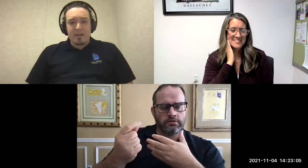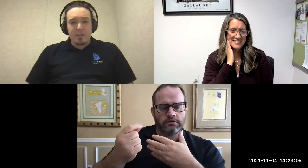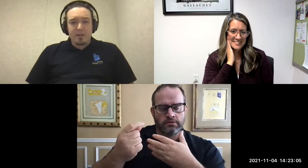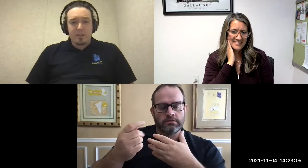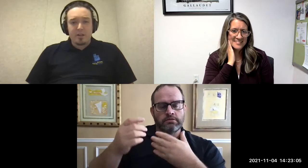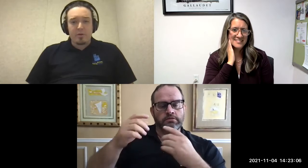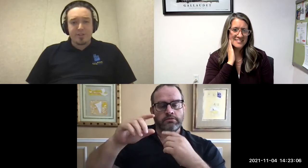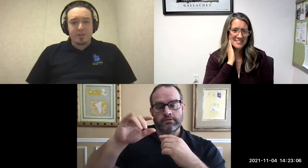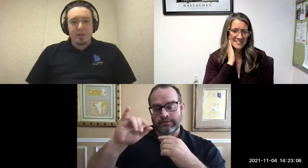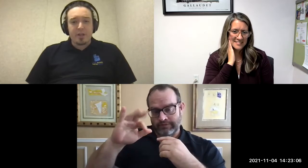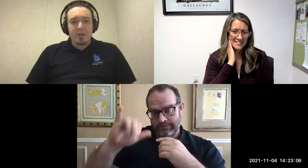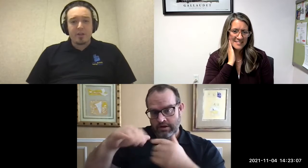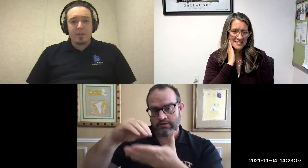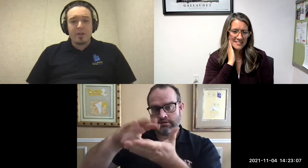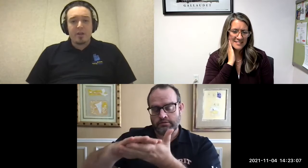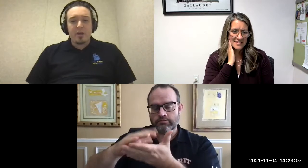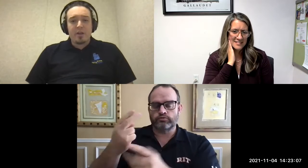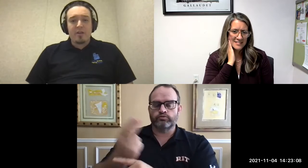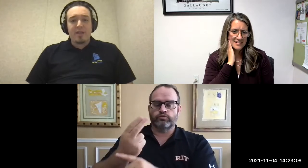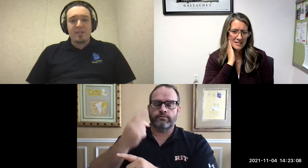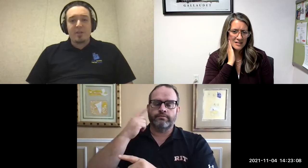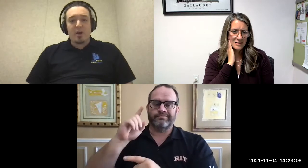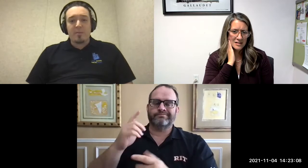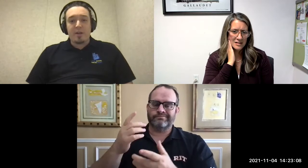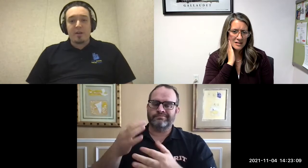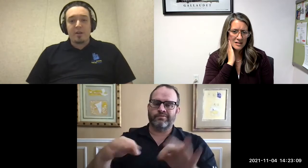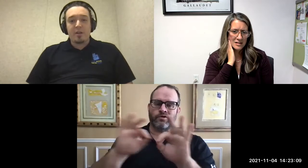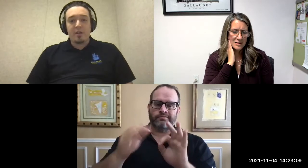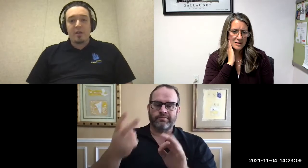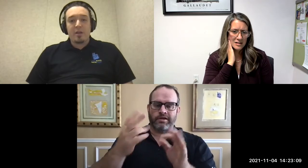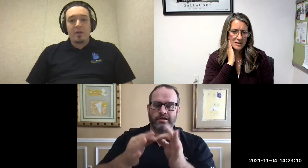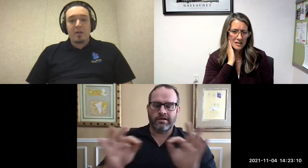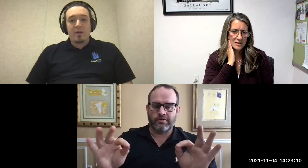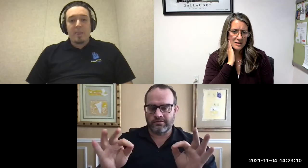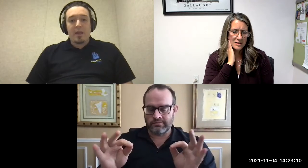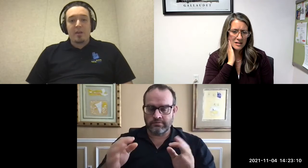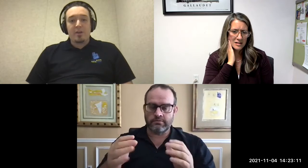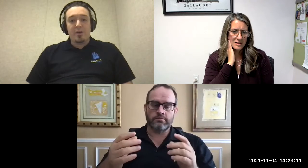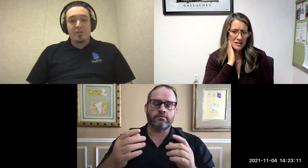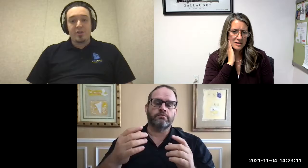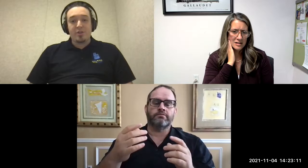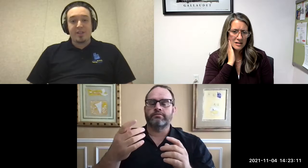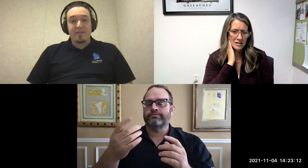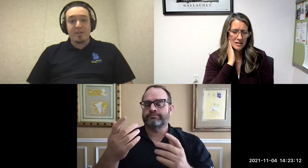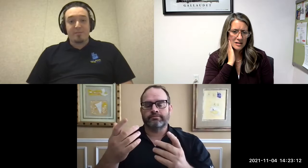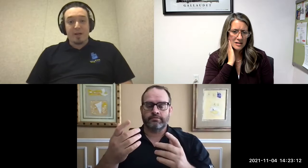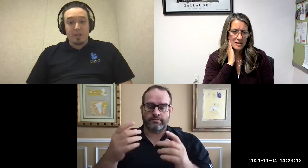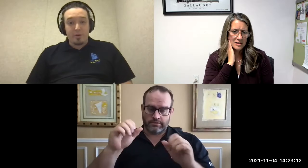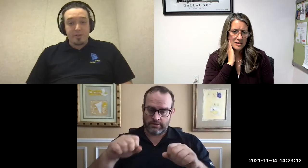data? And what does it look like? If that is being documented and used to show the significance of